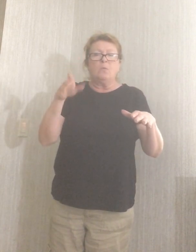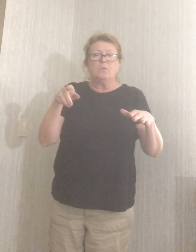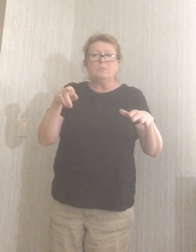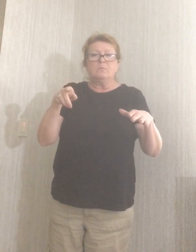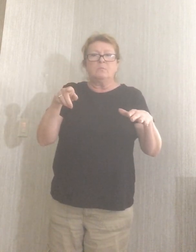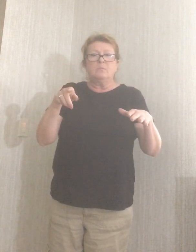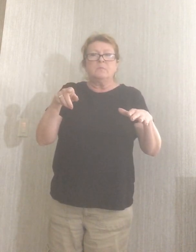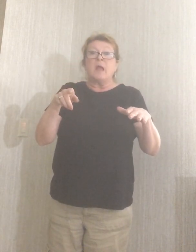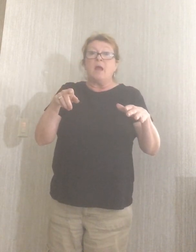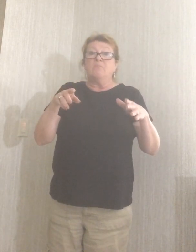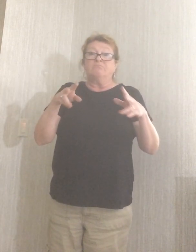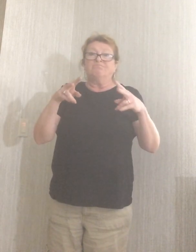to tides.